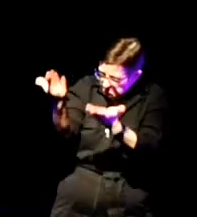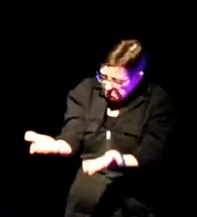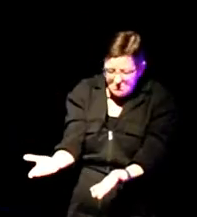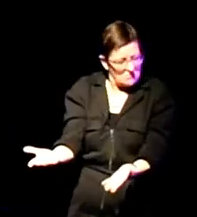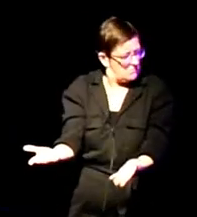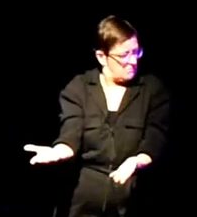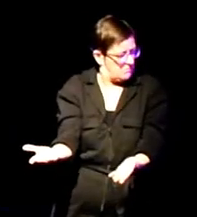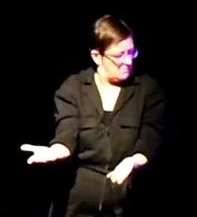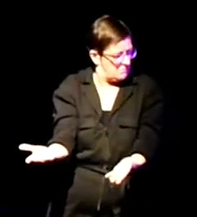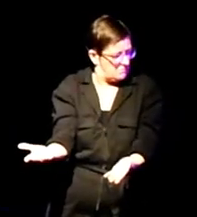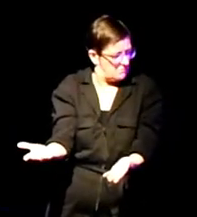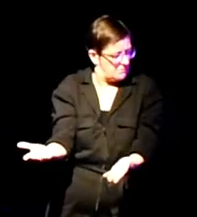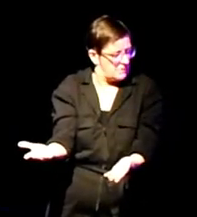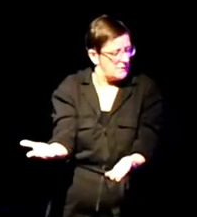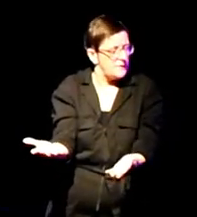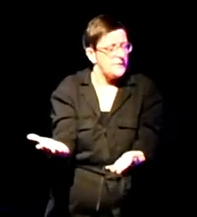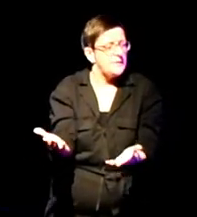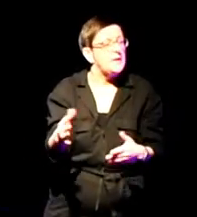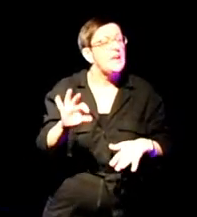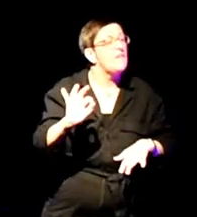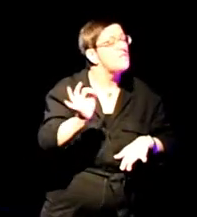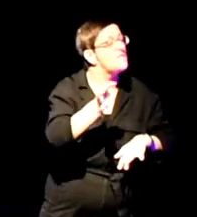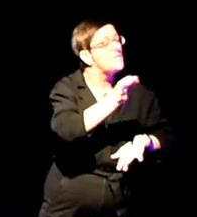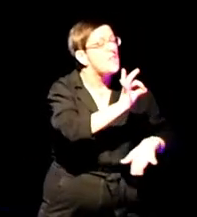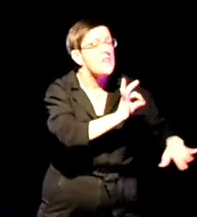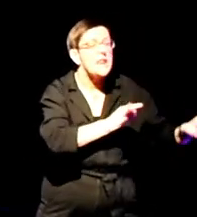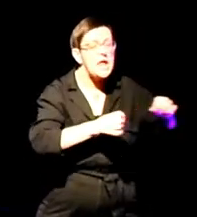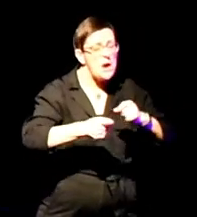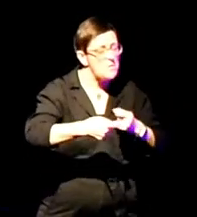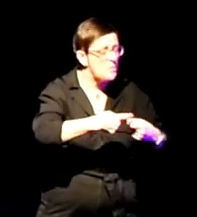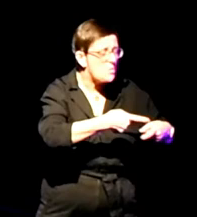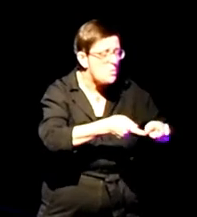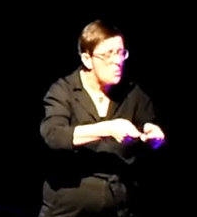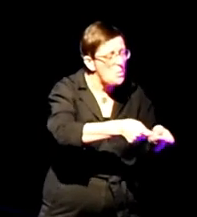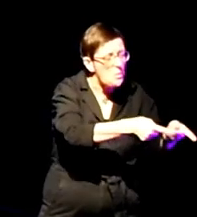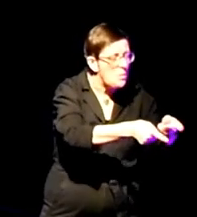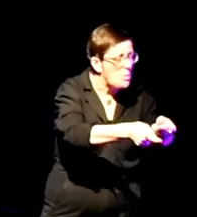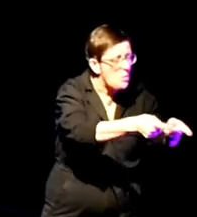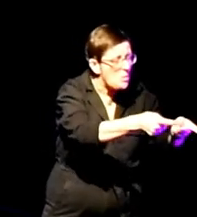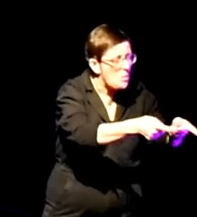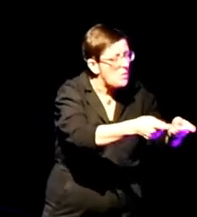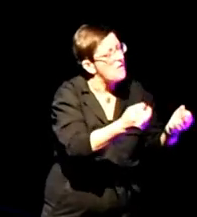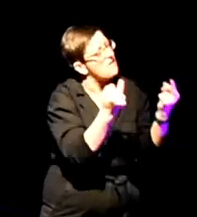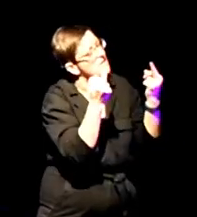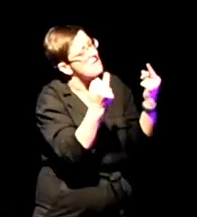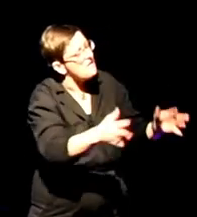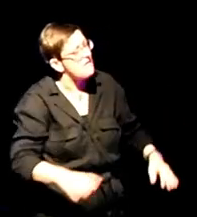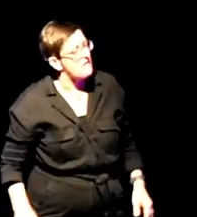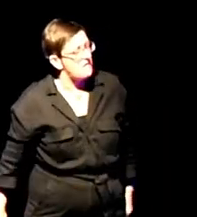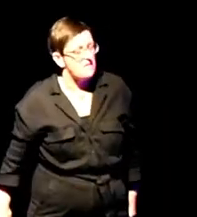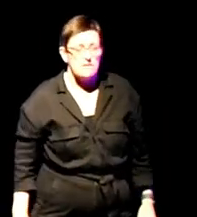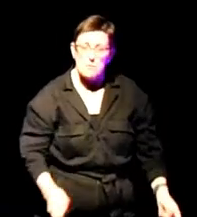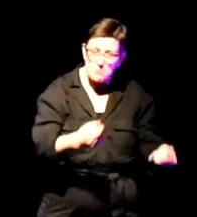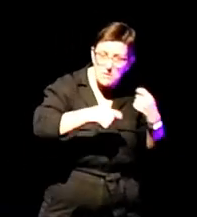demands. Fleas and worms, collectors of the earth, fuck their way to holy.